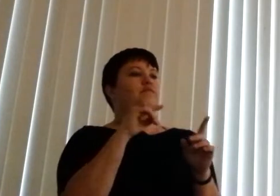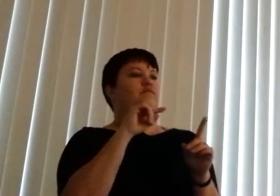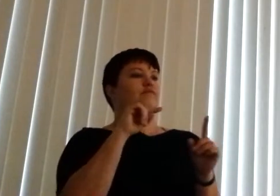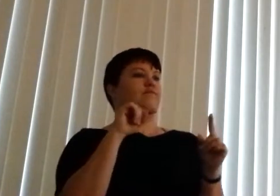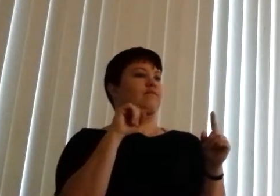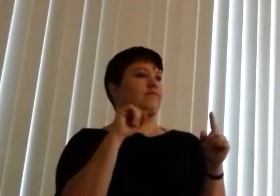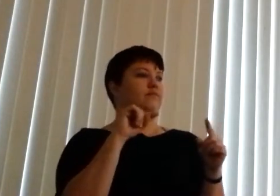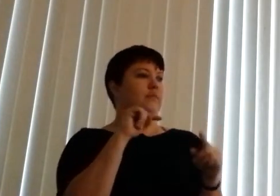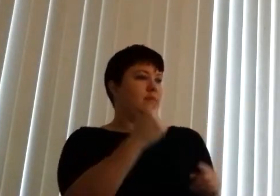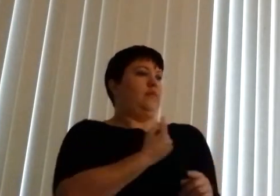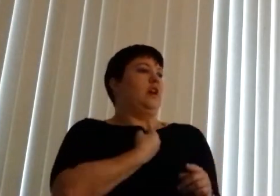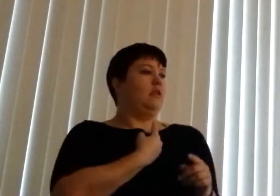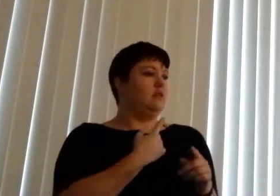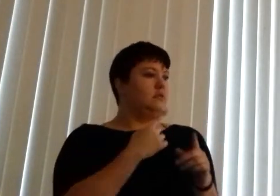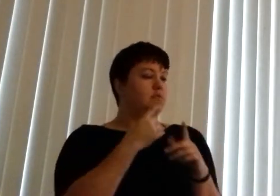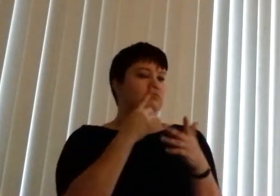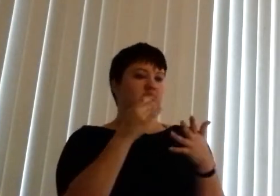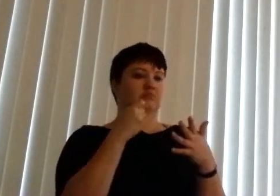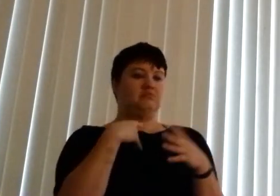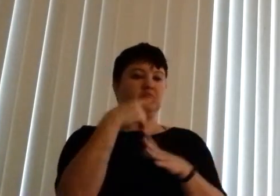this premise.